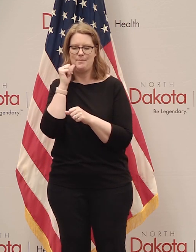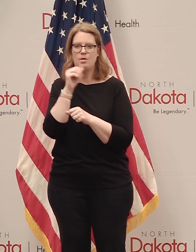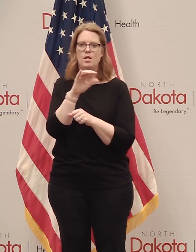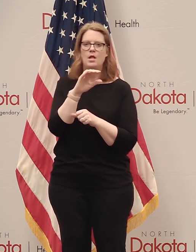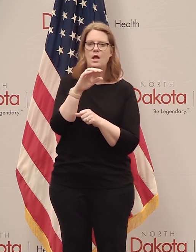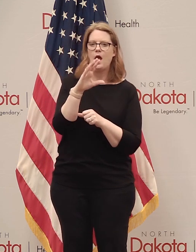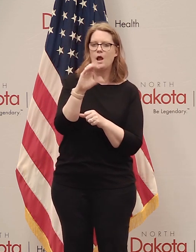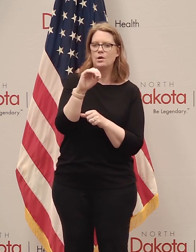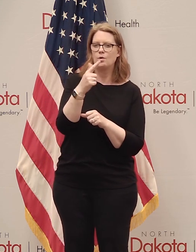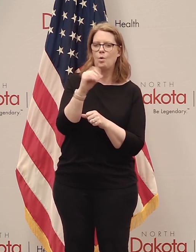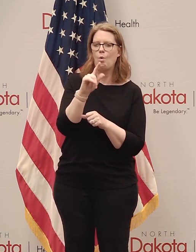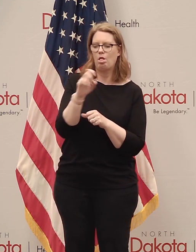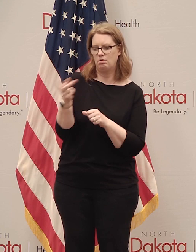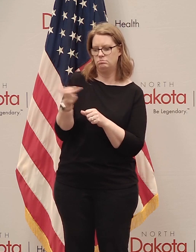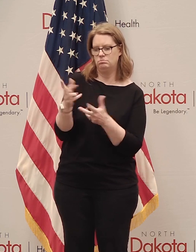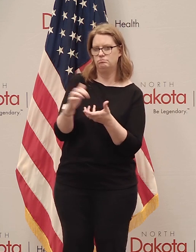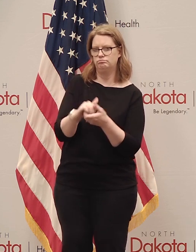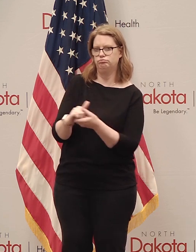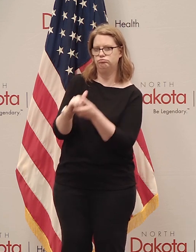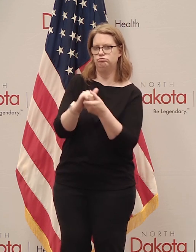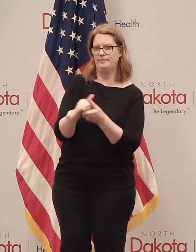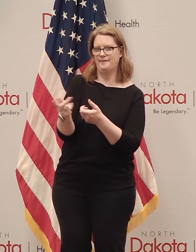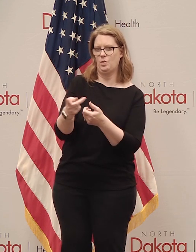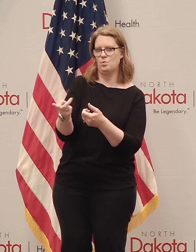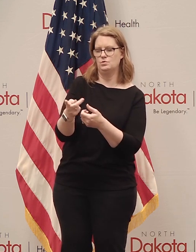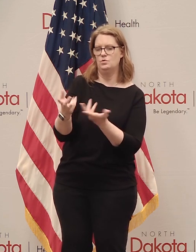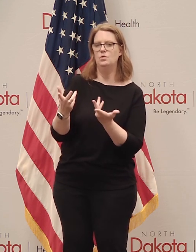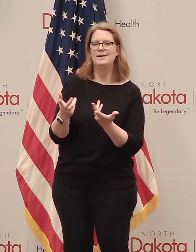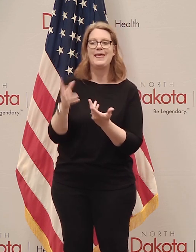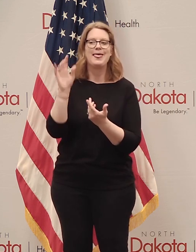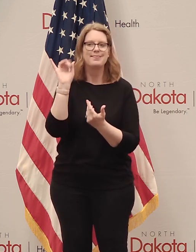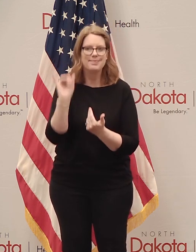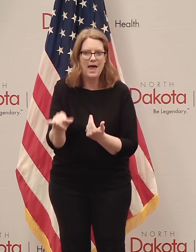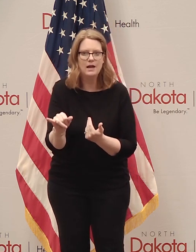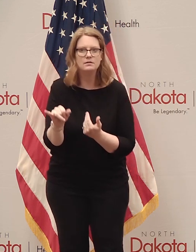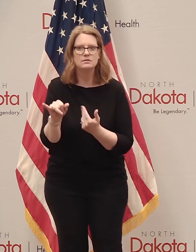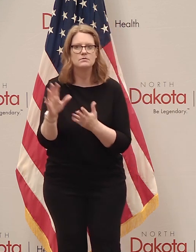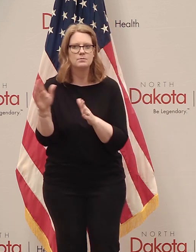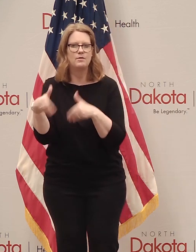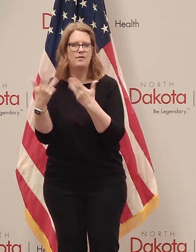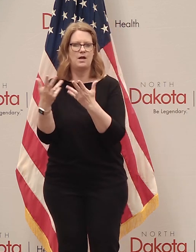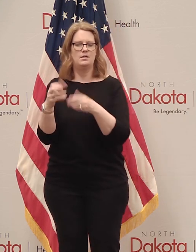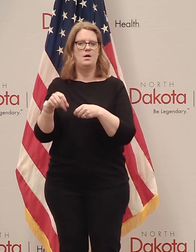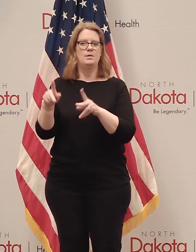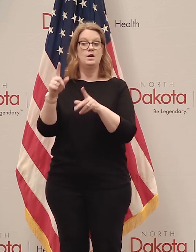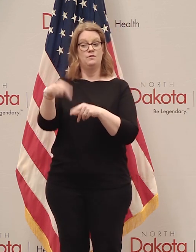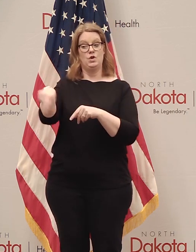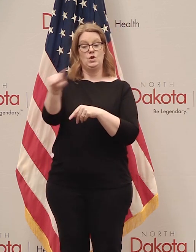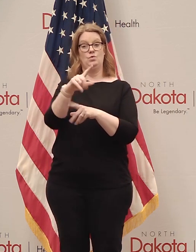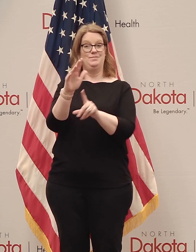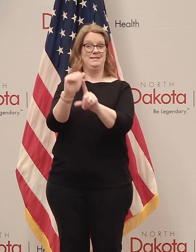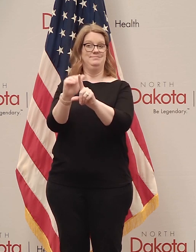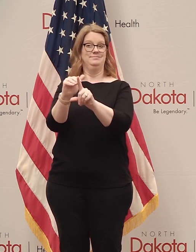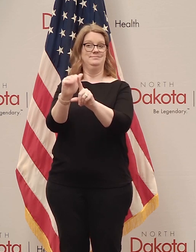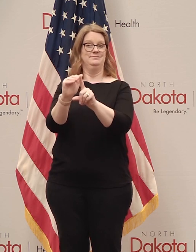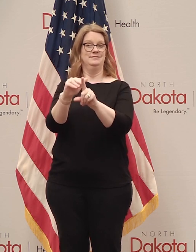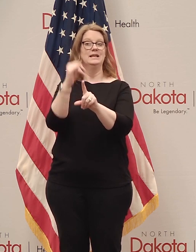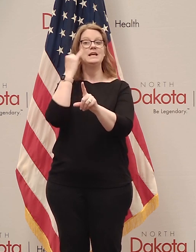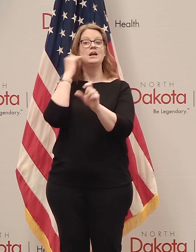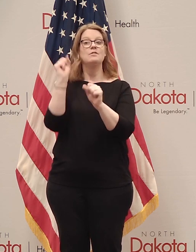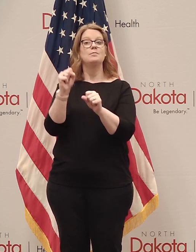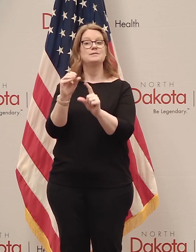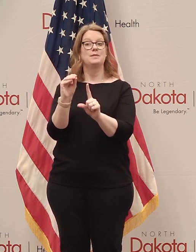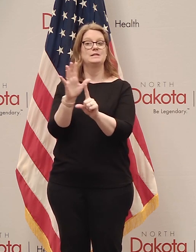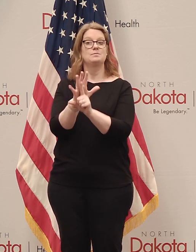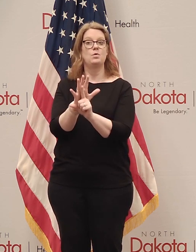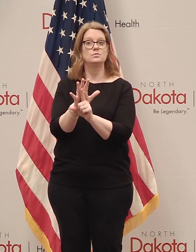that collaboration and interoperability for those two, and that will again provide an opportunity for you to be notified if you've been exposed